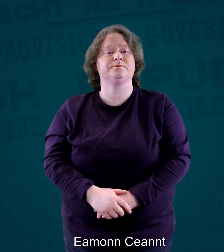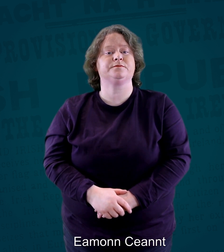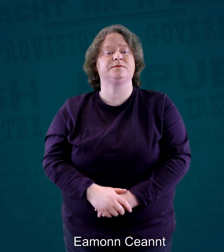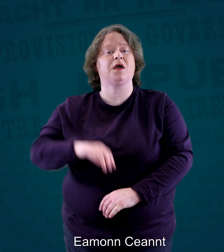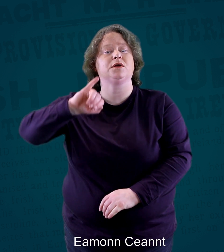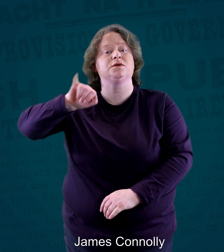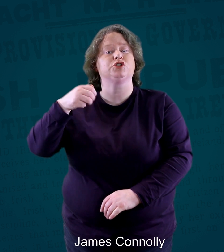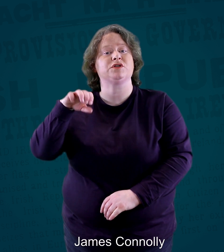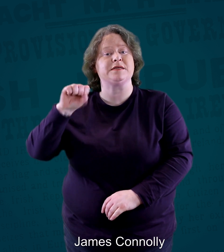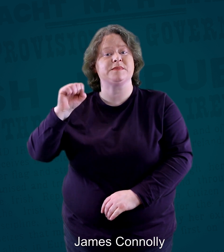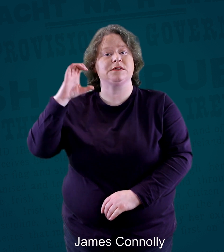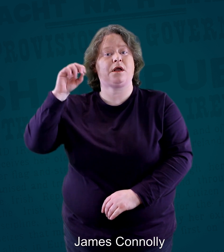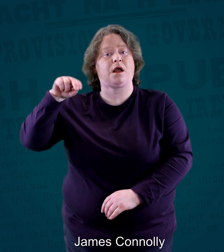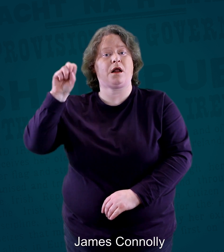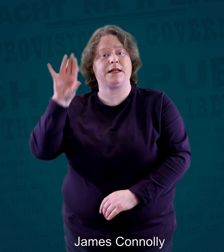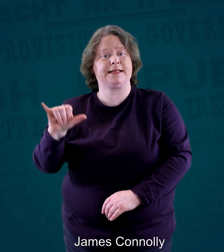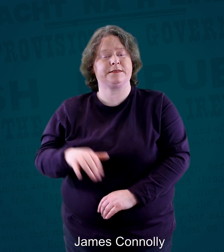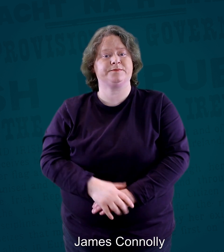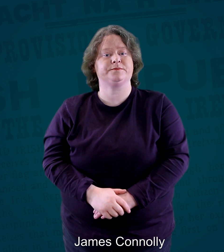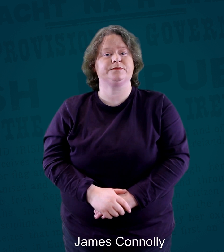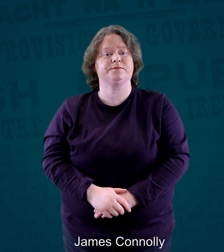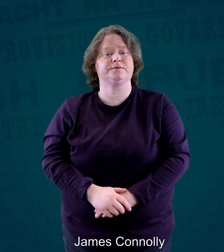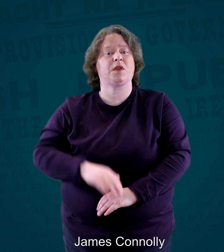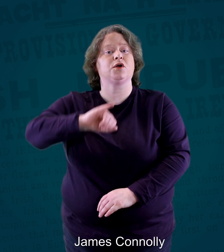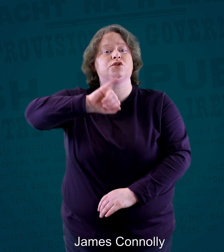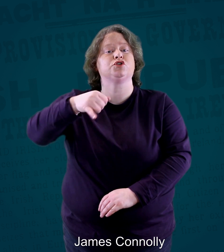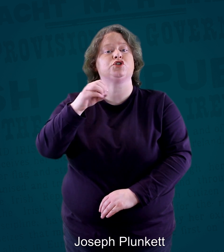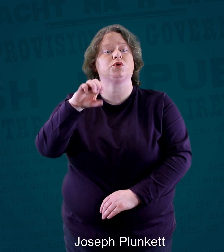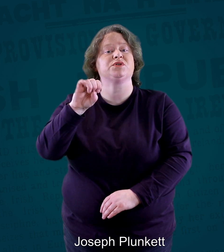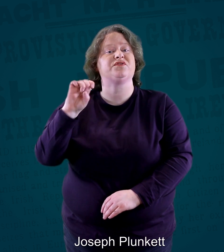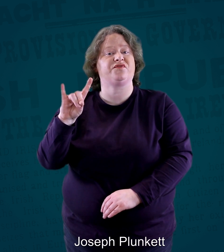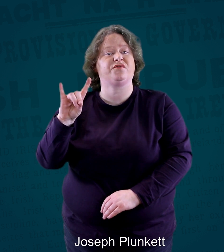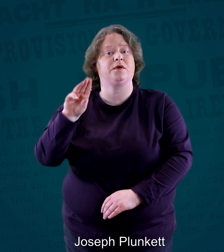James Connolly, Joseph Plunkett.